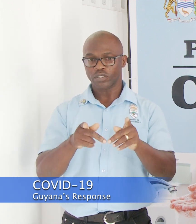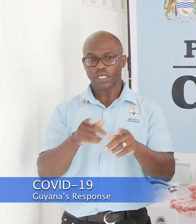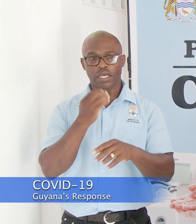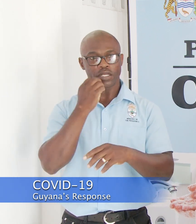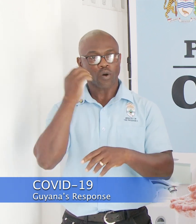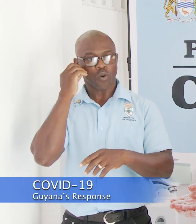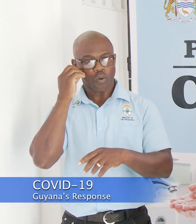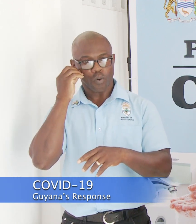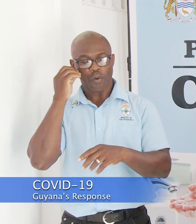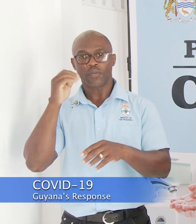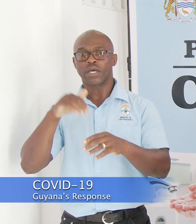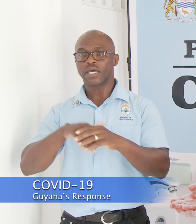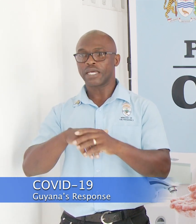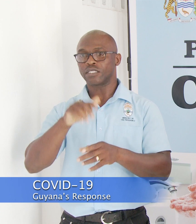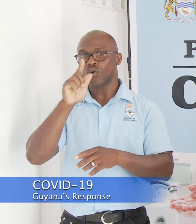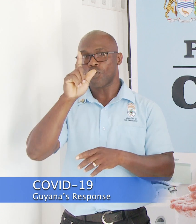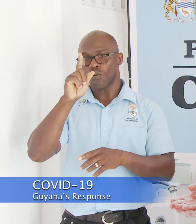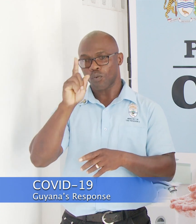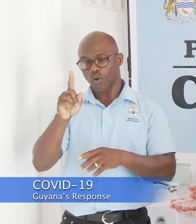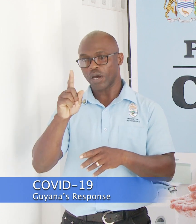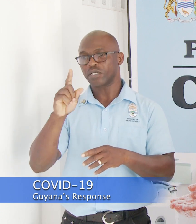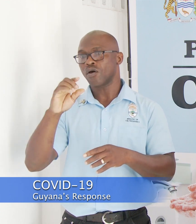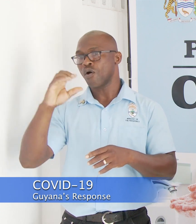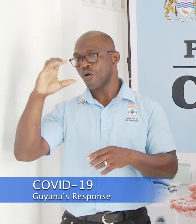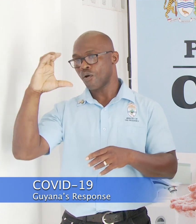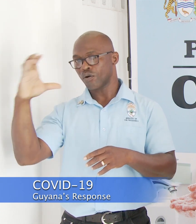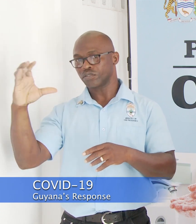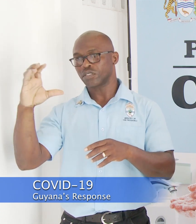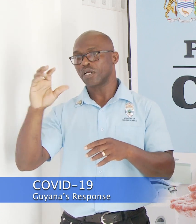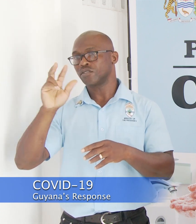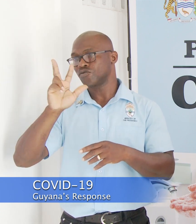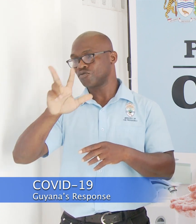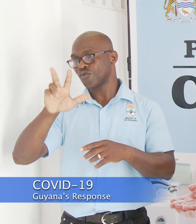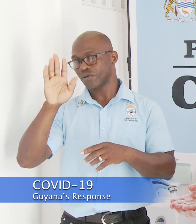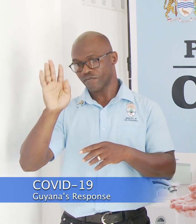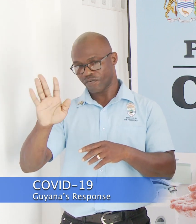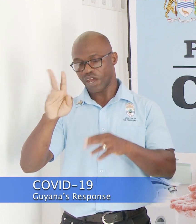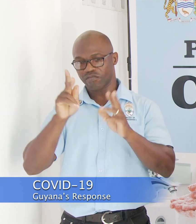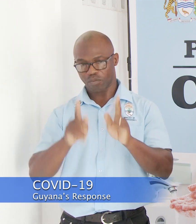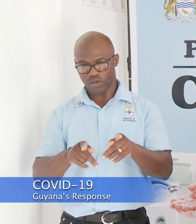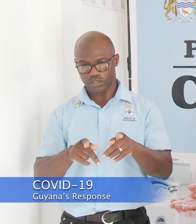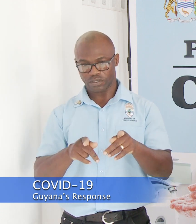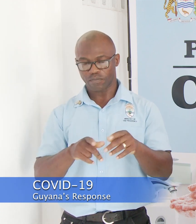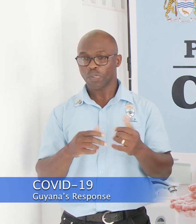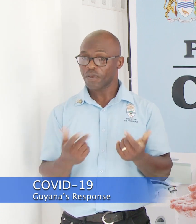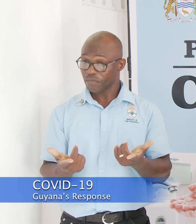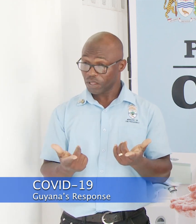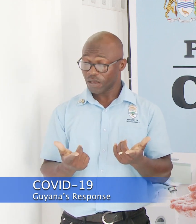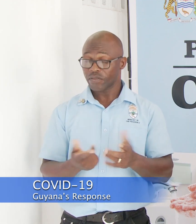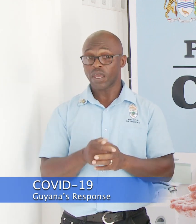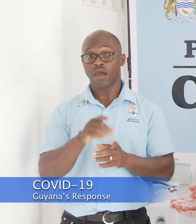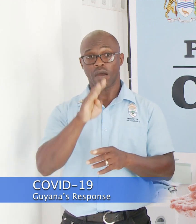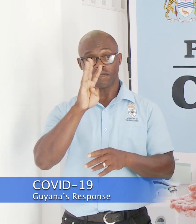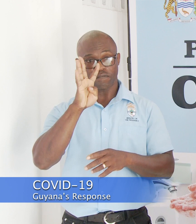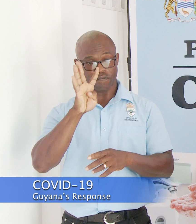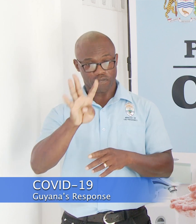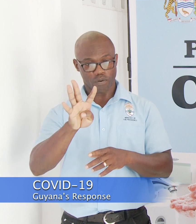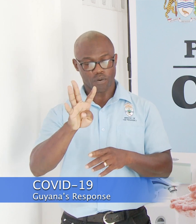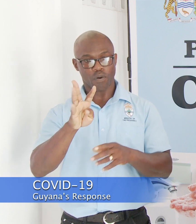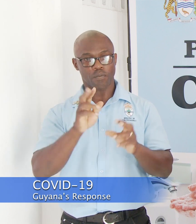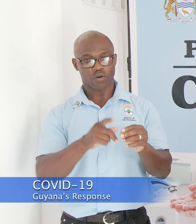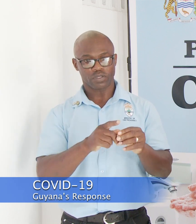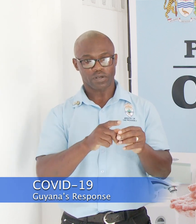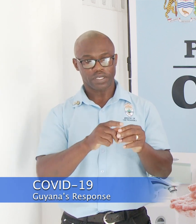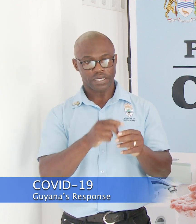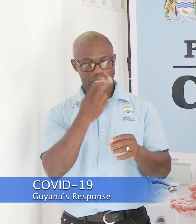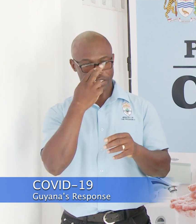is 135 persons. There are 4 persons in institutional isolation